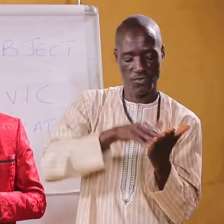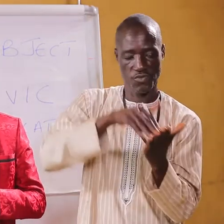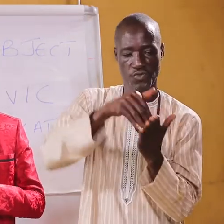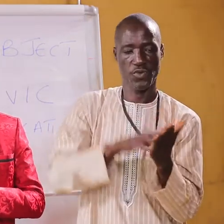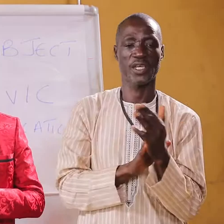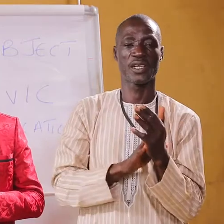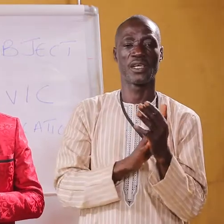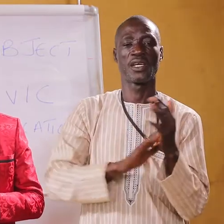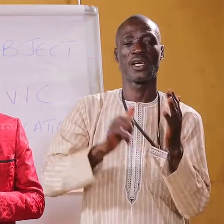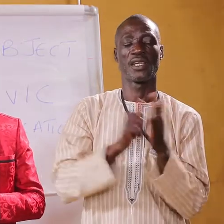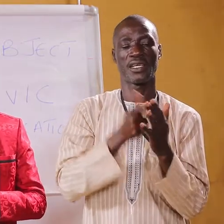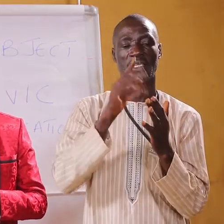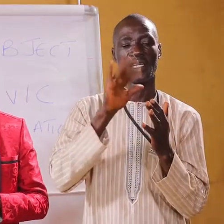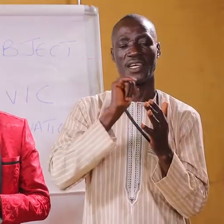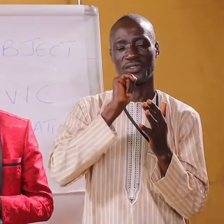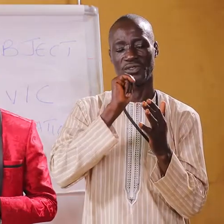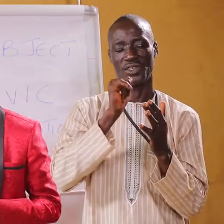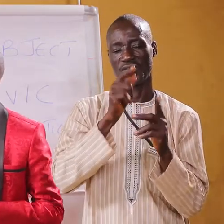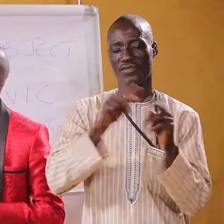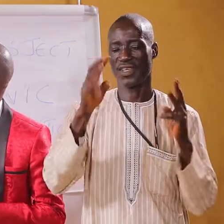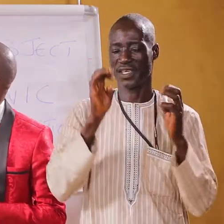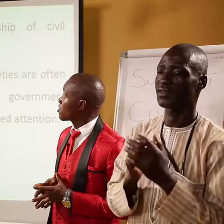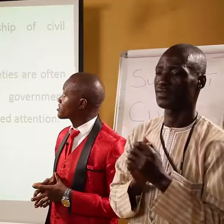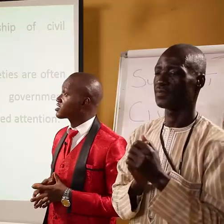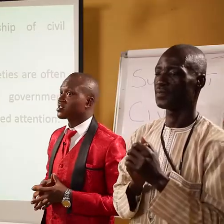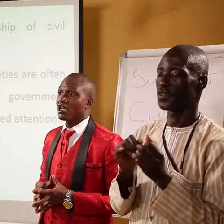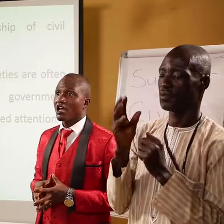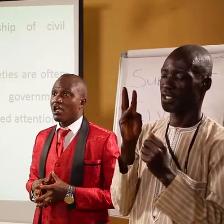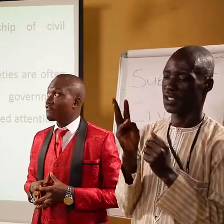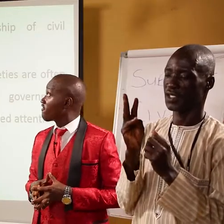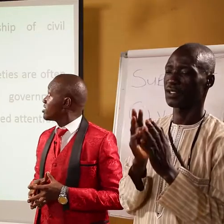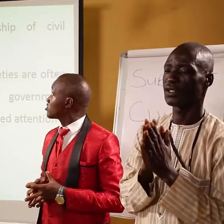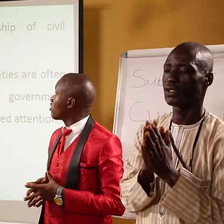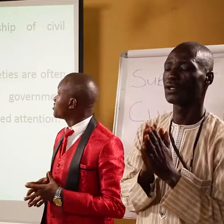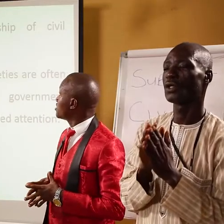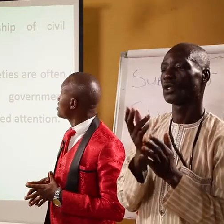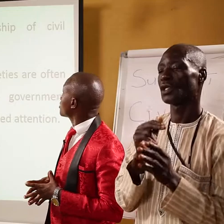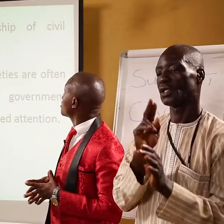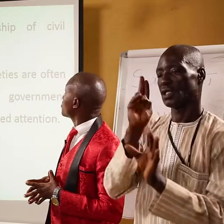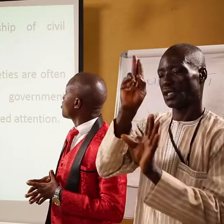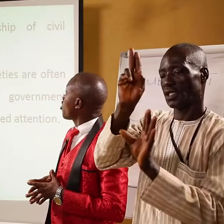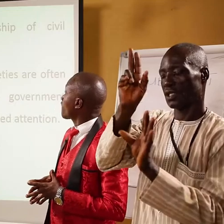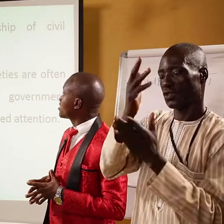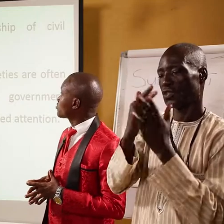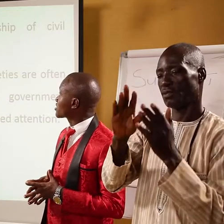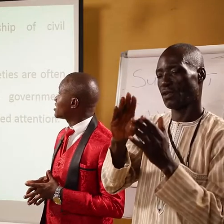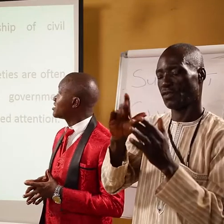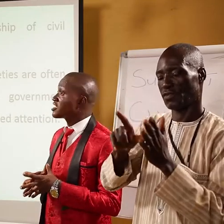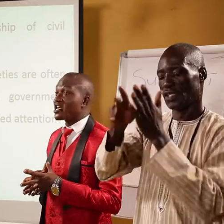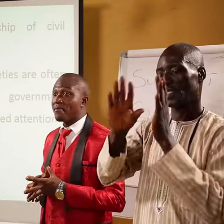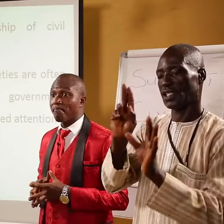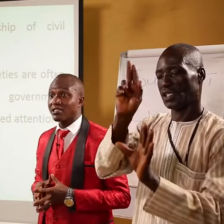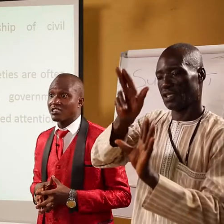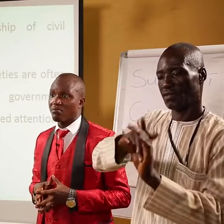to the ineffectiveness of civil societies. Number six, involvement of the leadership of civil